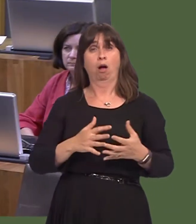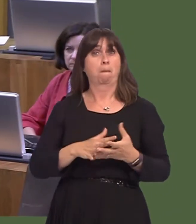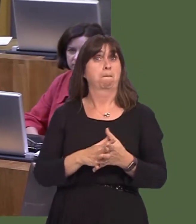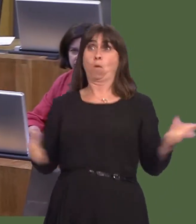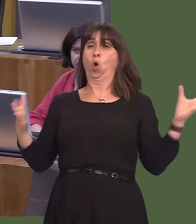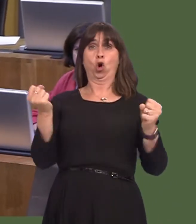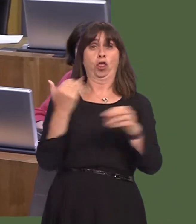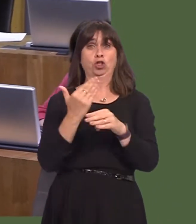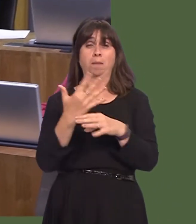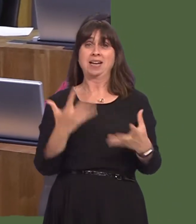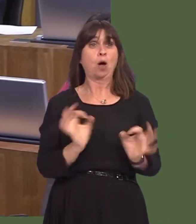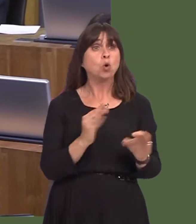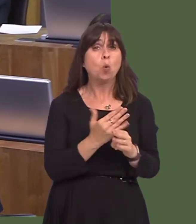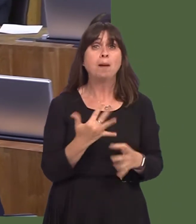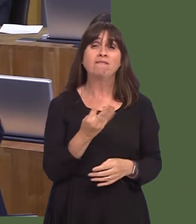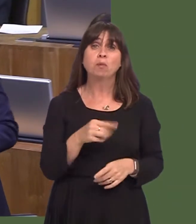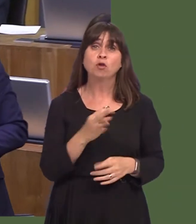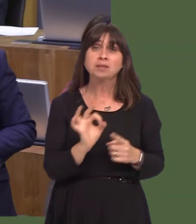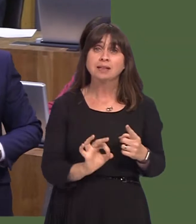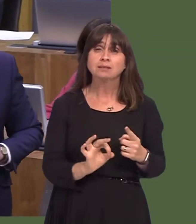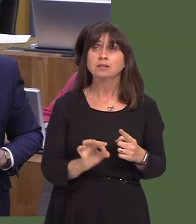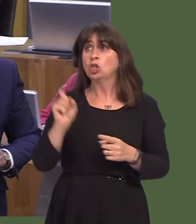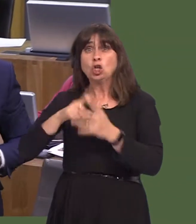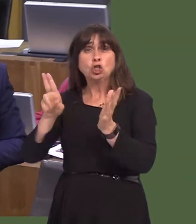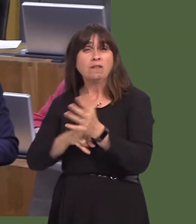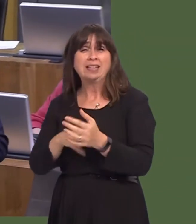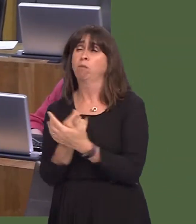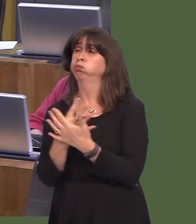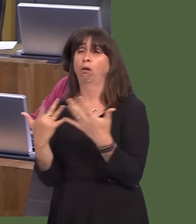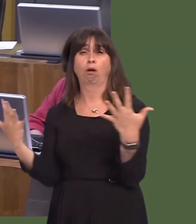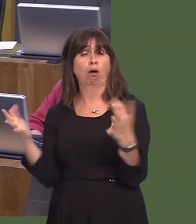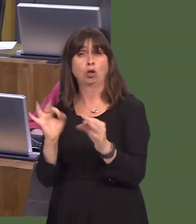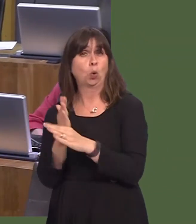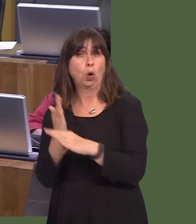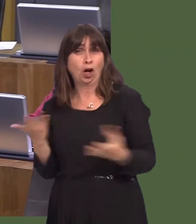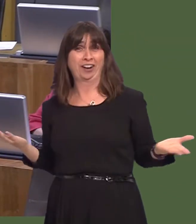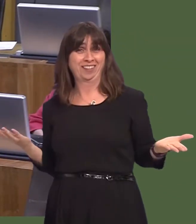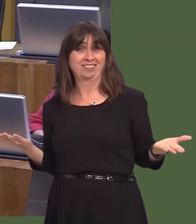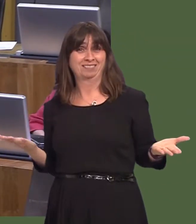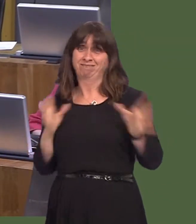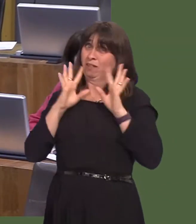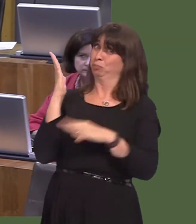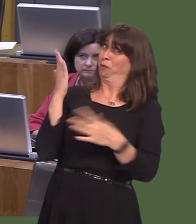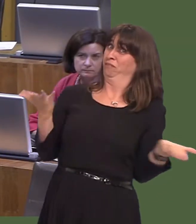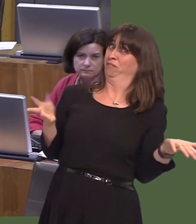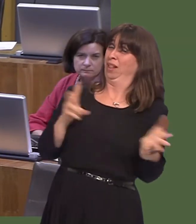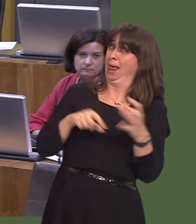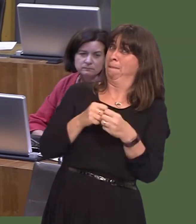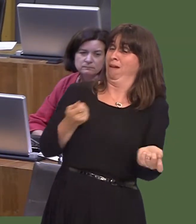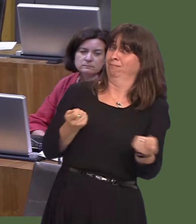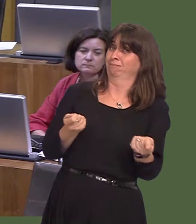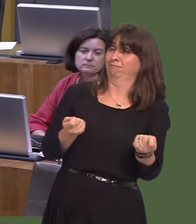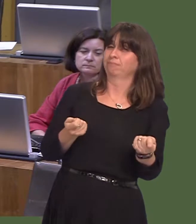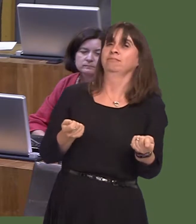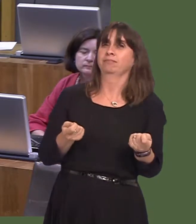that with the Tory years, when it was continuously in double figures. The destruction they wrought is there for all to see. We see a complete lack of ambition